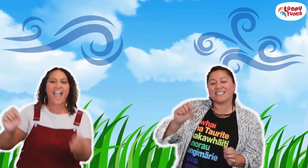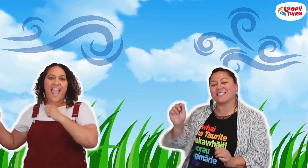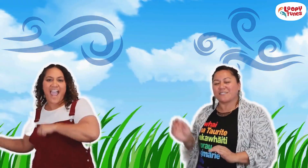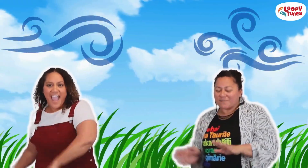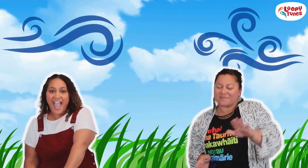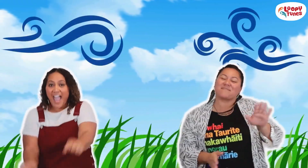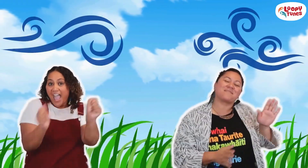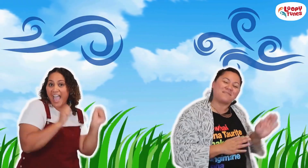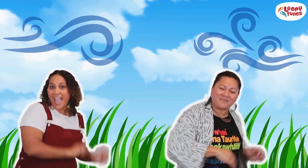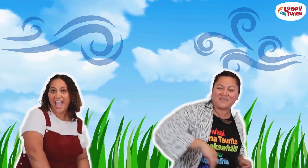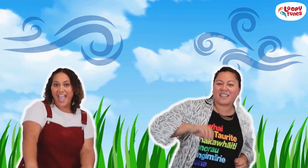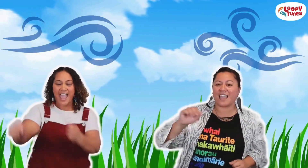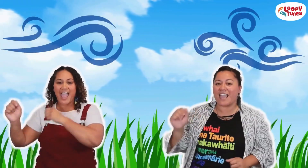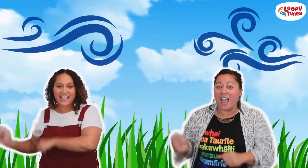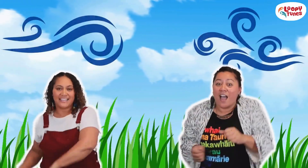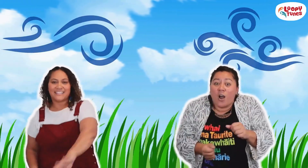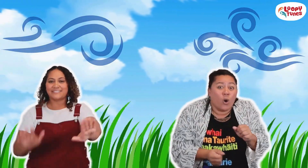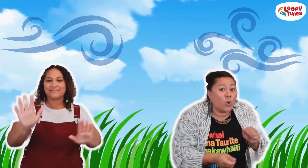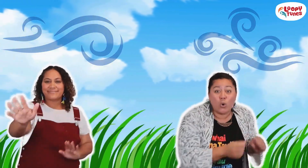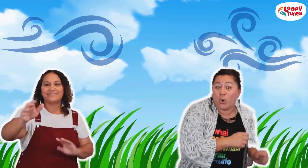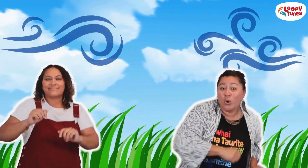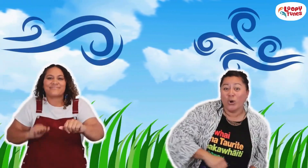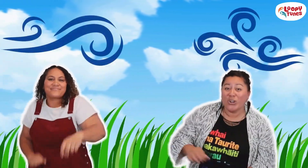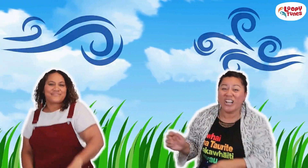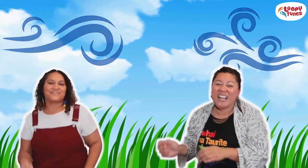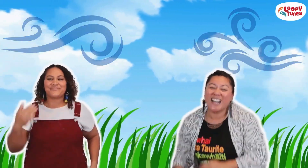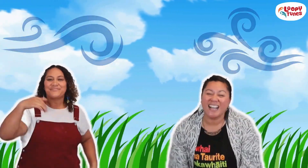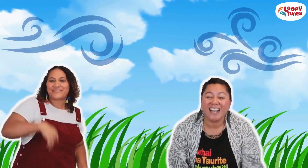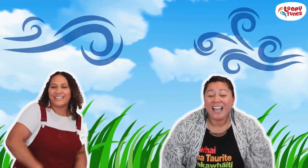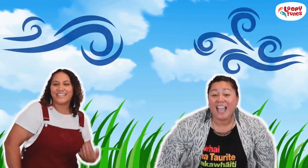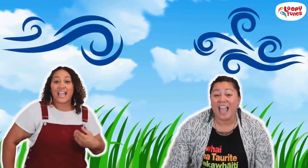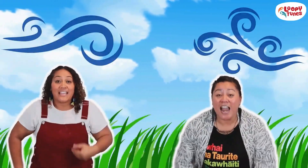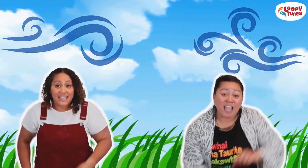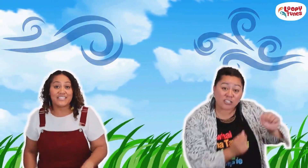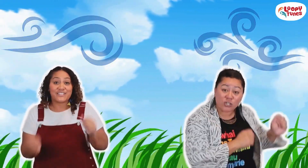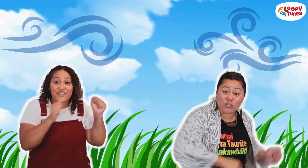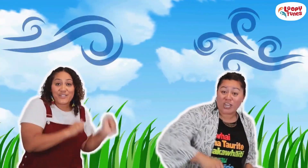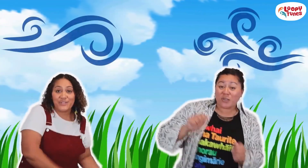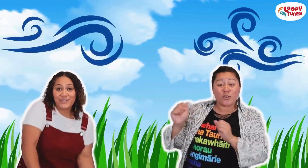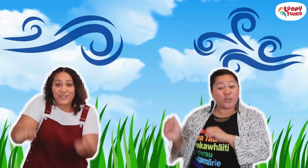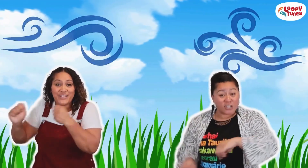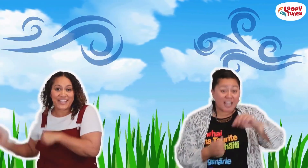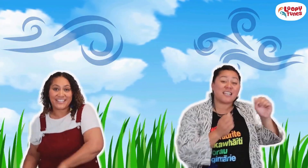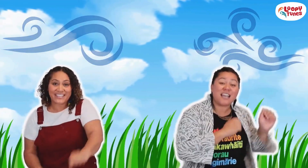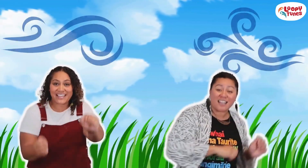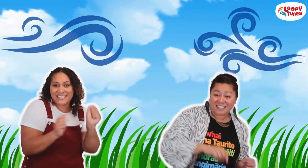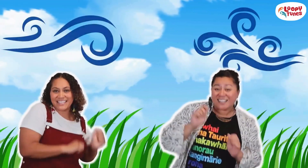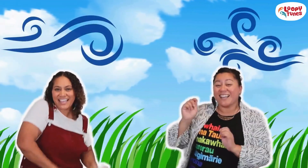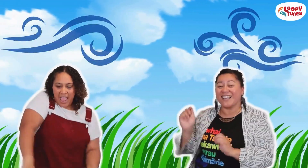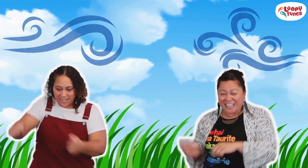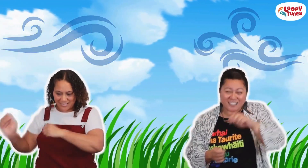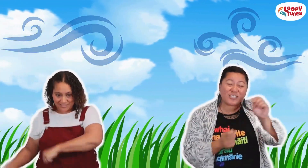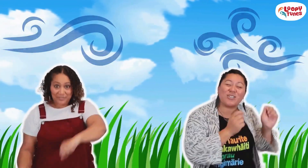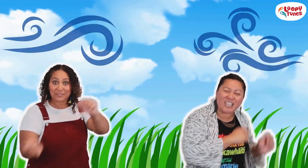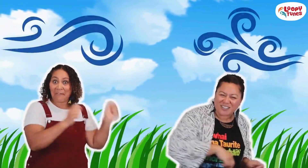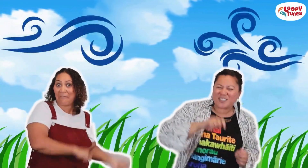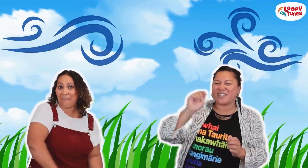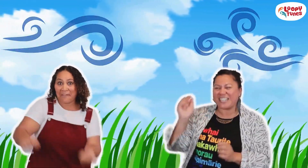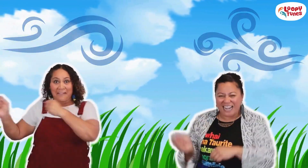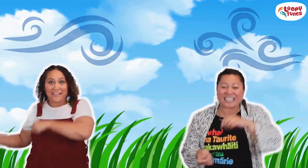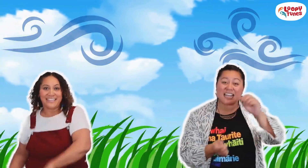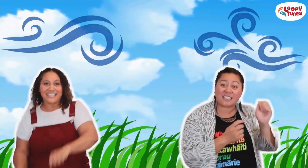Dance. Alright, last time, even faster. Are you ready? Let's do the Ururangi Dance. Let's do